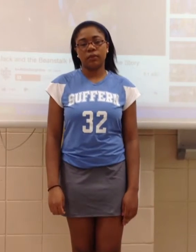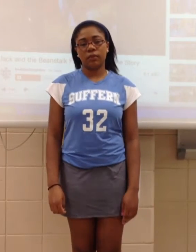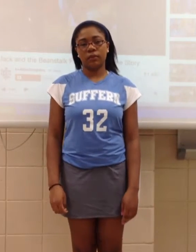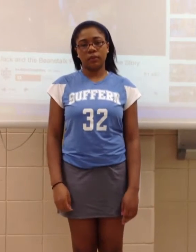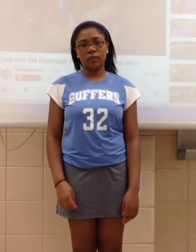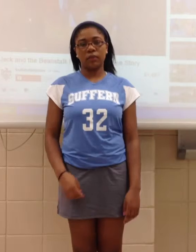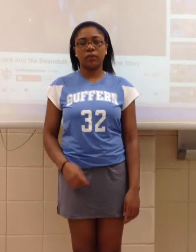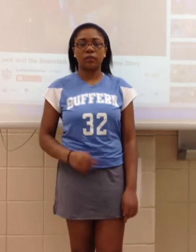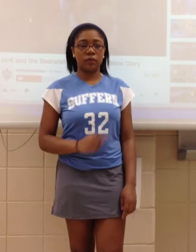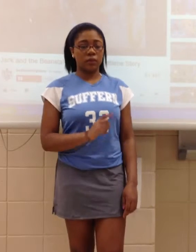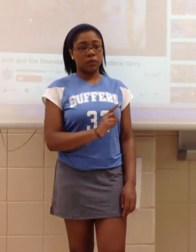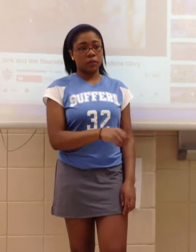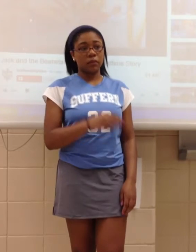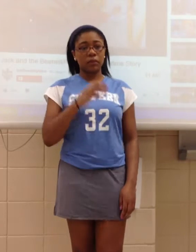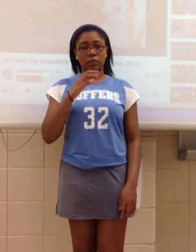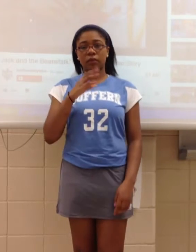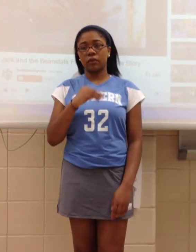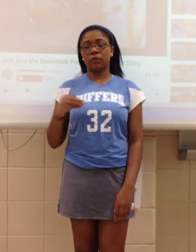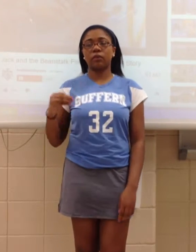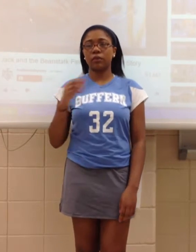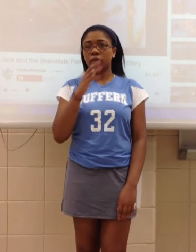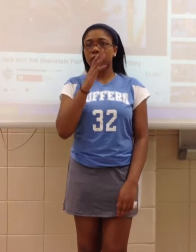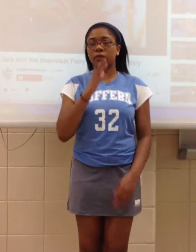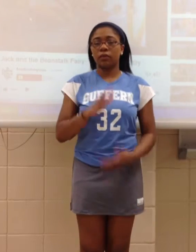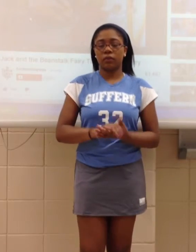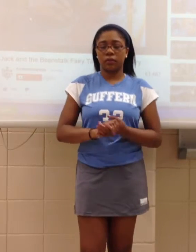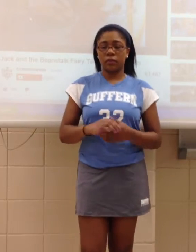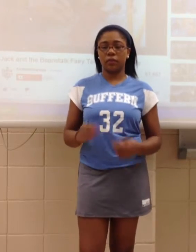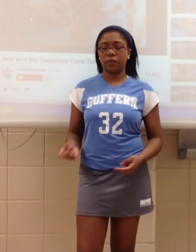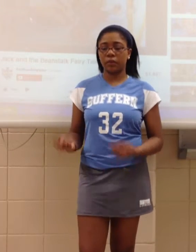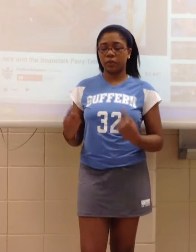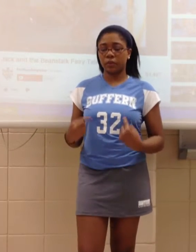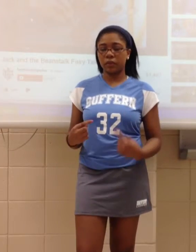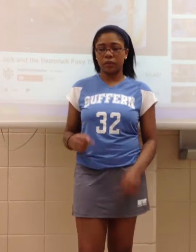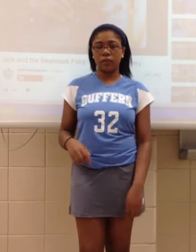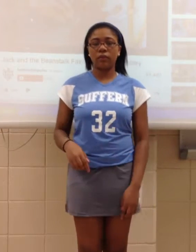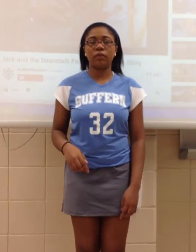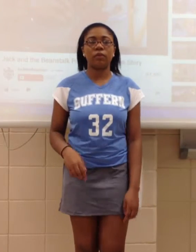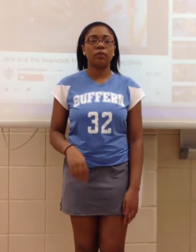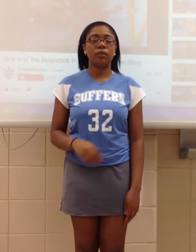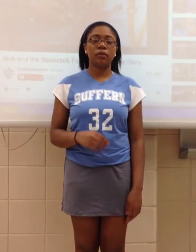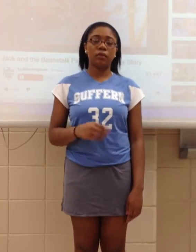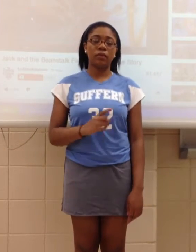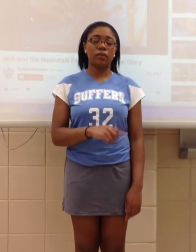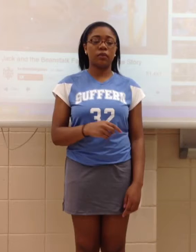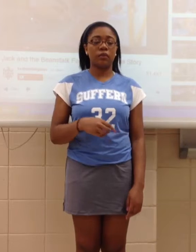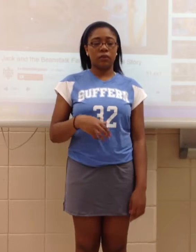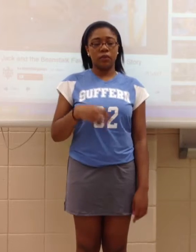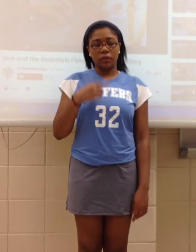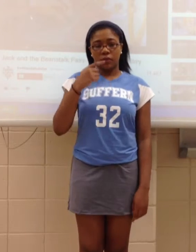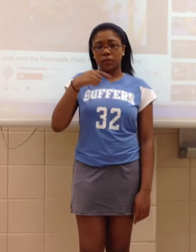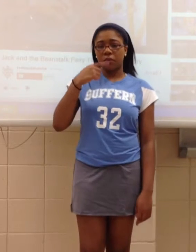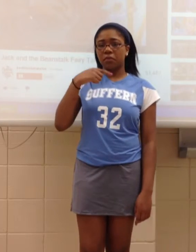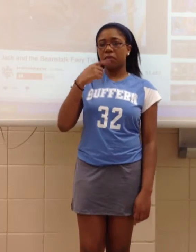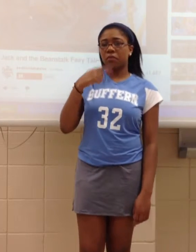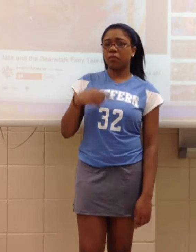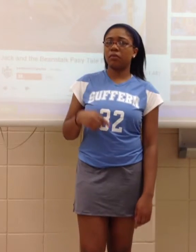Soon the giant and his wife came in. The giant looked around the kitchen and cried, "Fee, fi, fo,